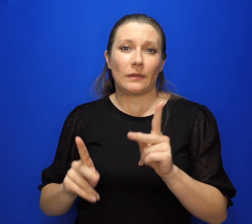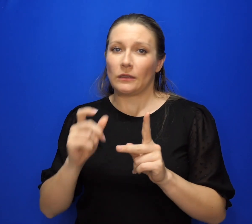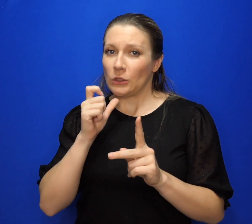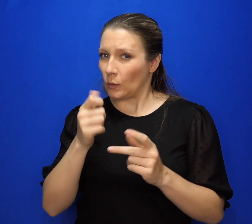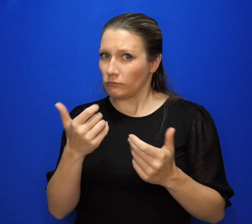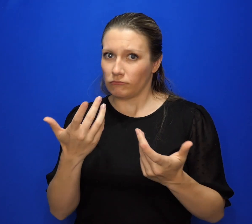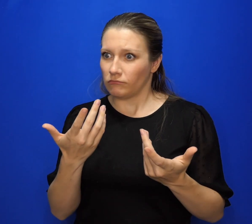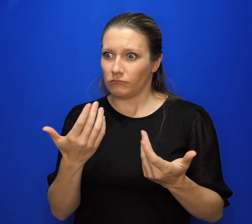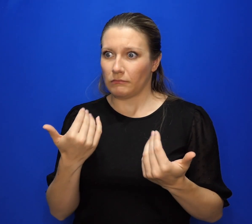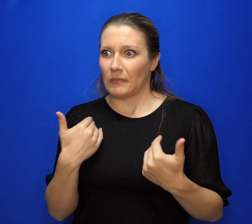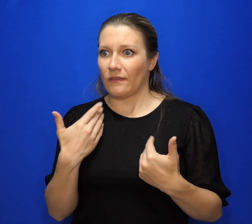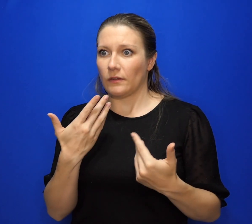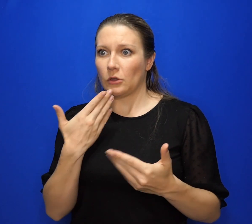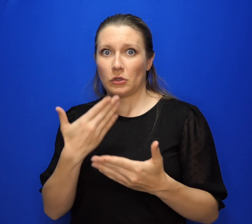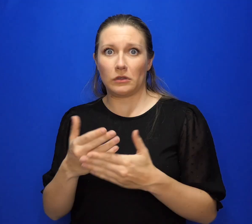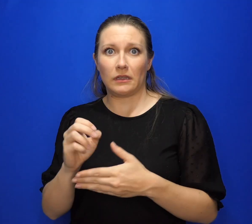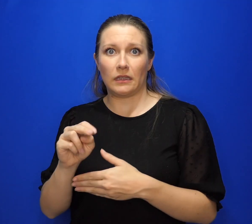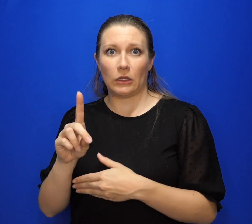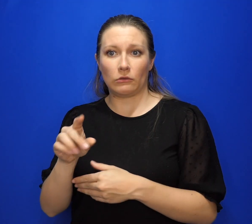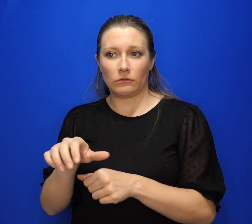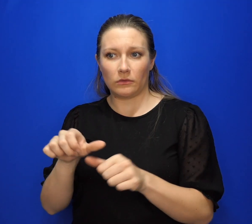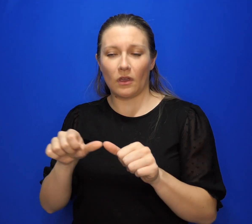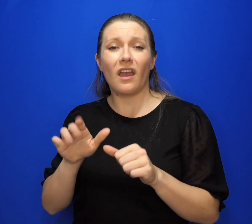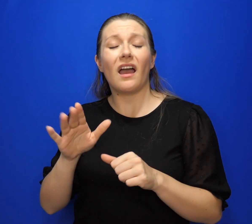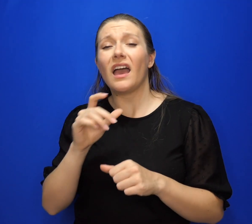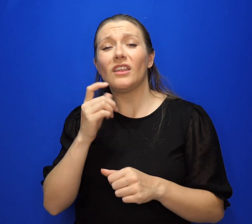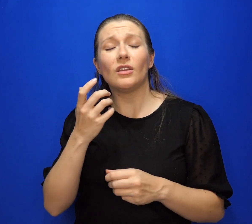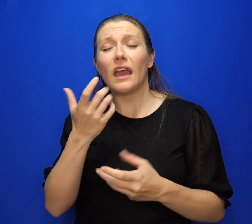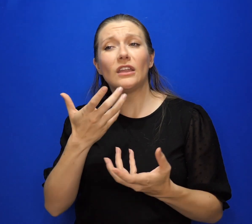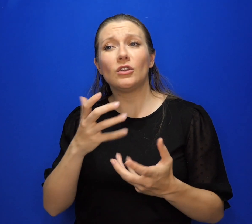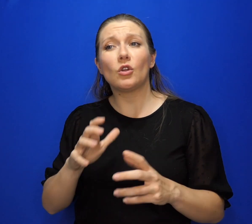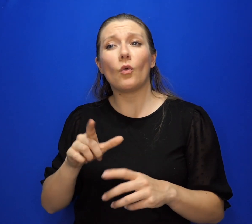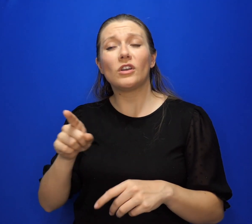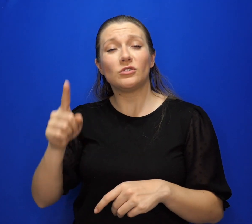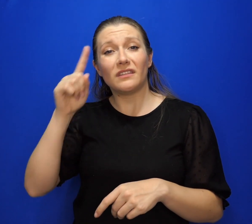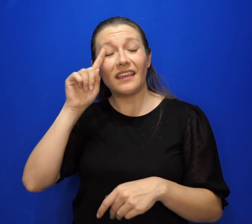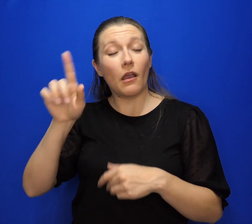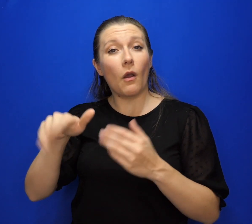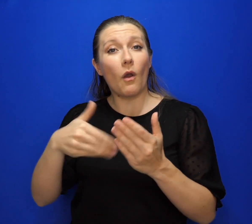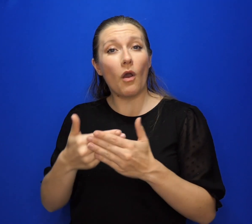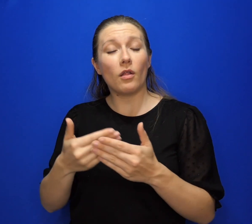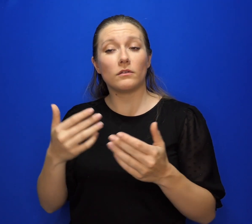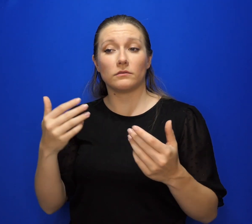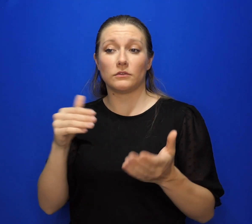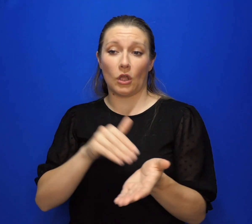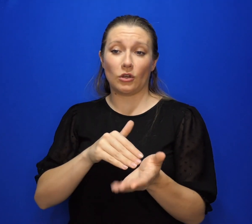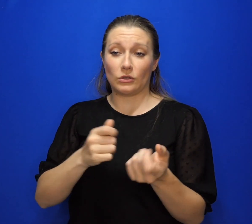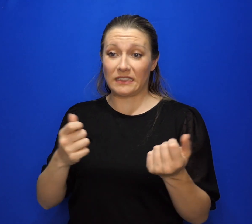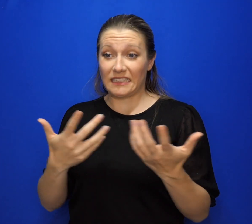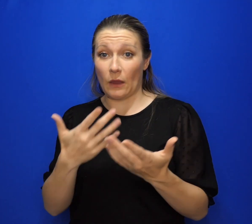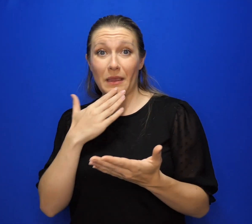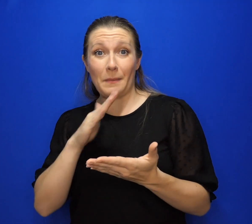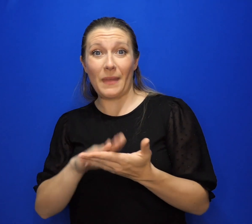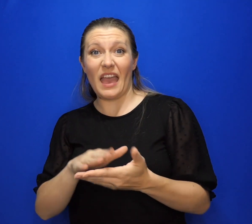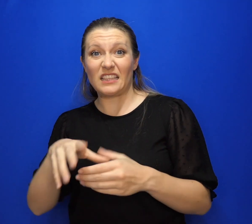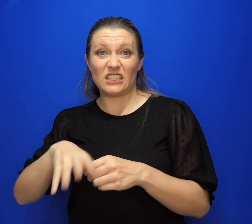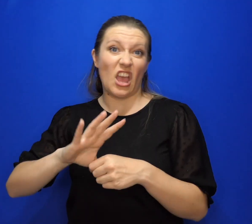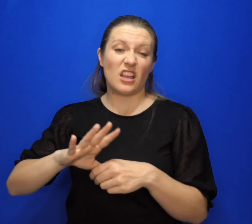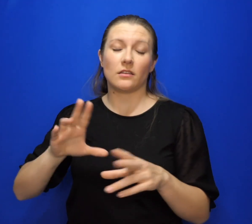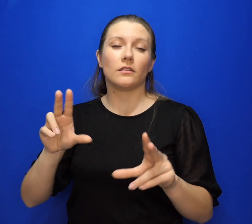endo. I also don't want to paint a picture that all doctors are going to be like scary or bad at their job or anything like that. I'm sure there are plenty that are absolutely terrific,